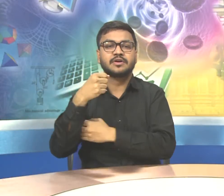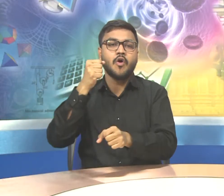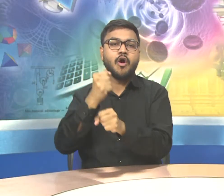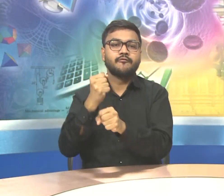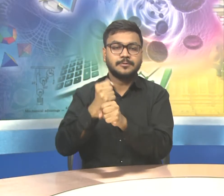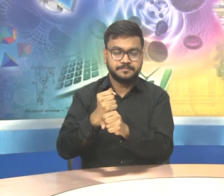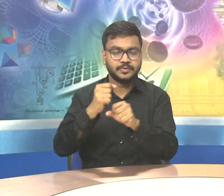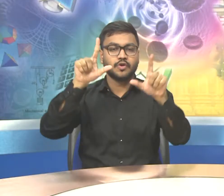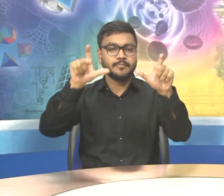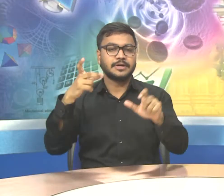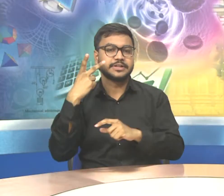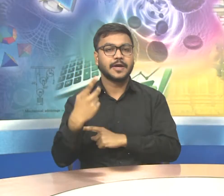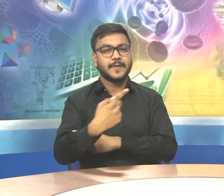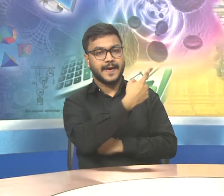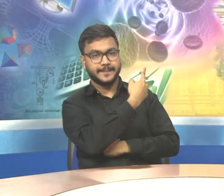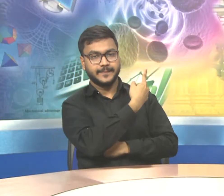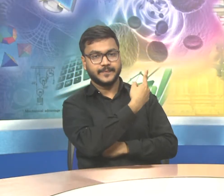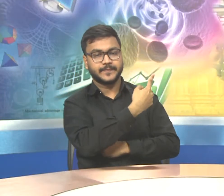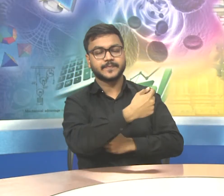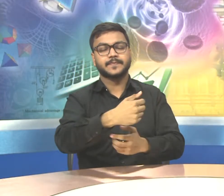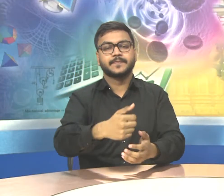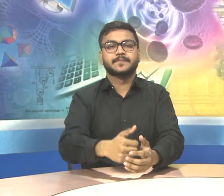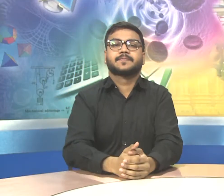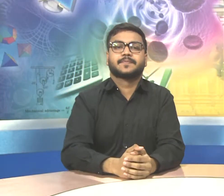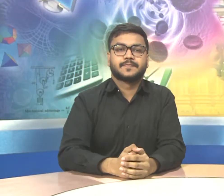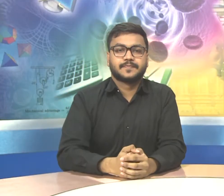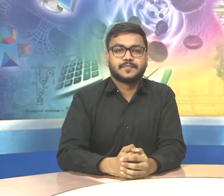in group and discuss on a specific topic.